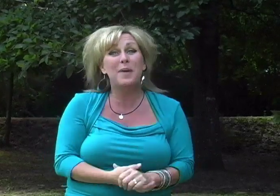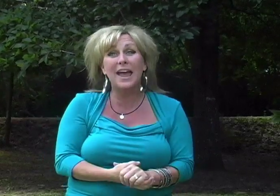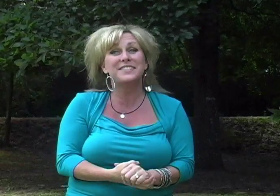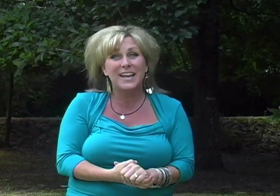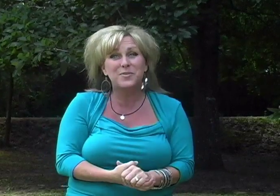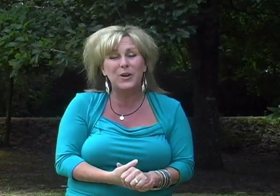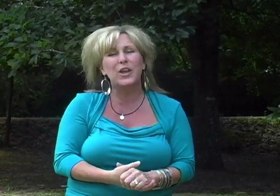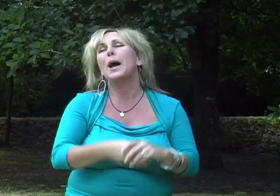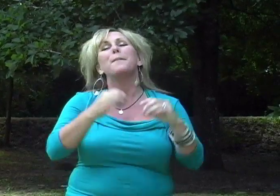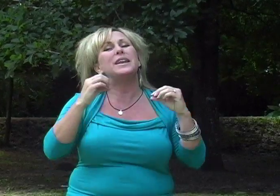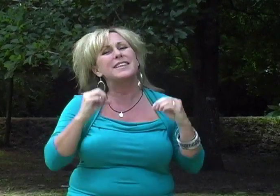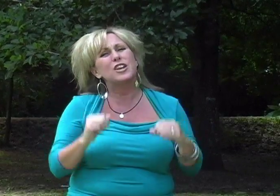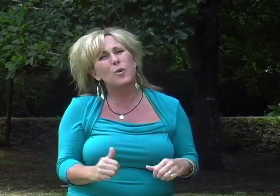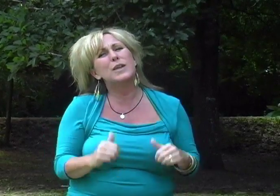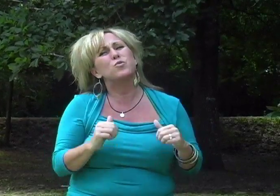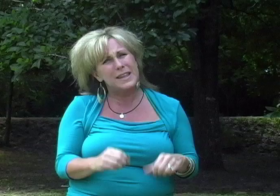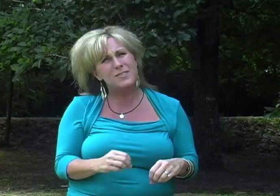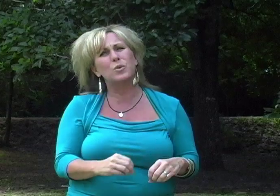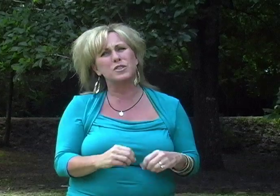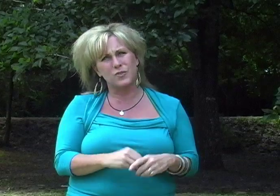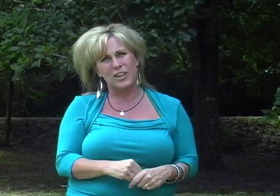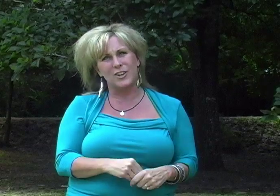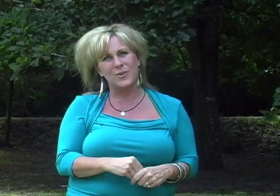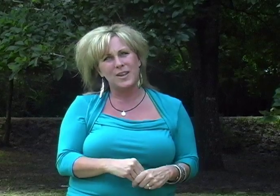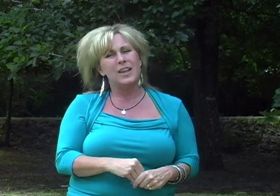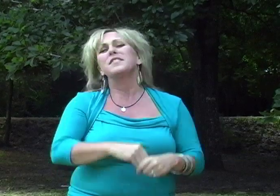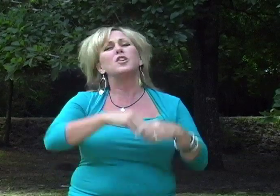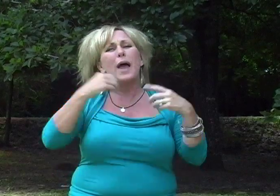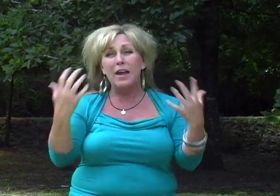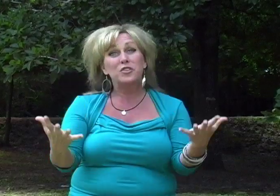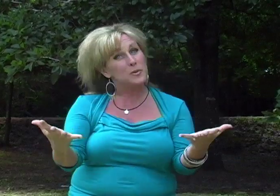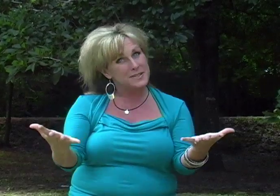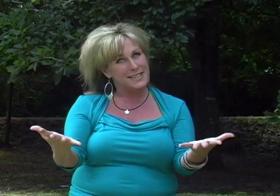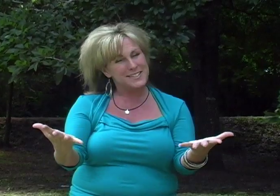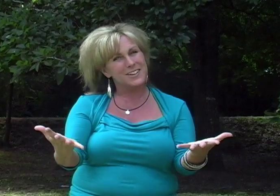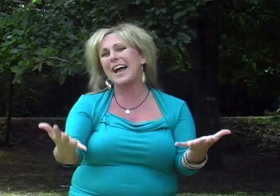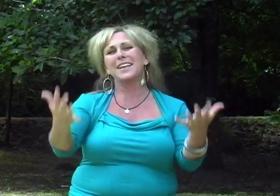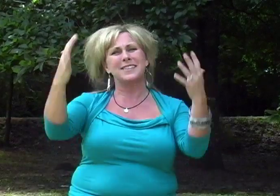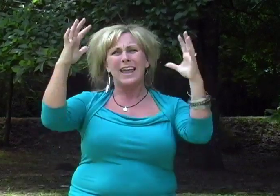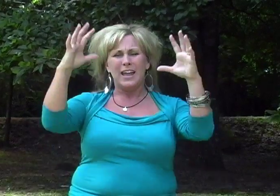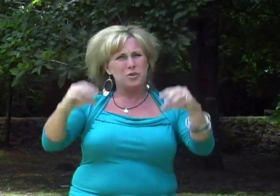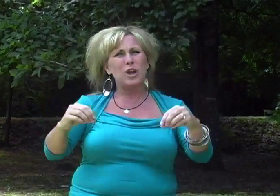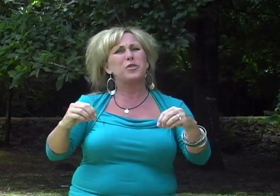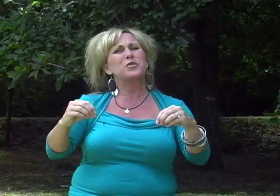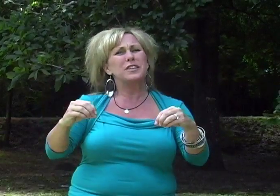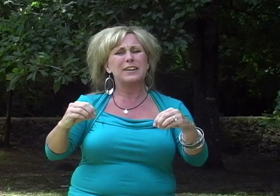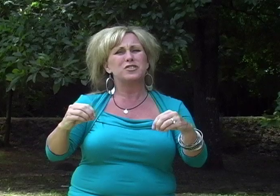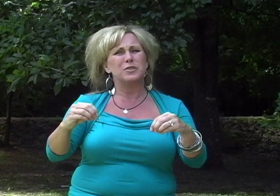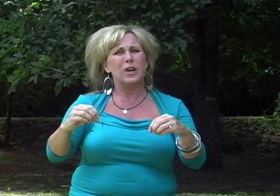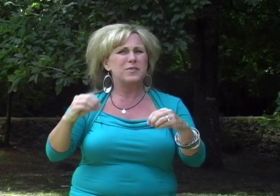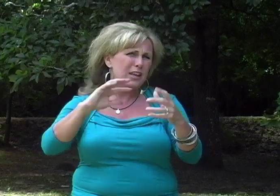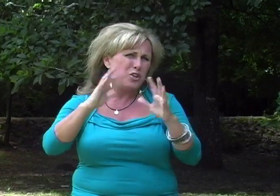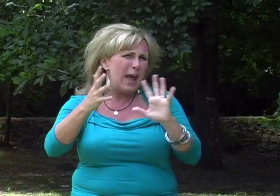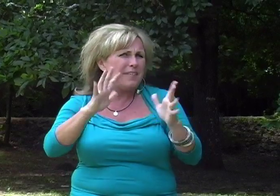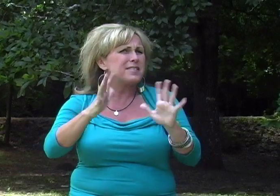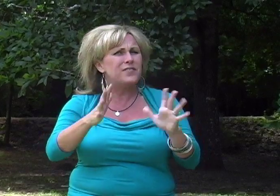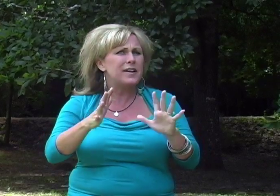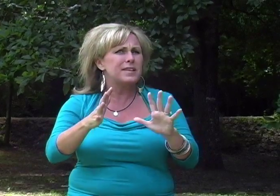math textbook, but it is a great resource for you. So after you attend class and you go through the lecture notes and you have some fuzzy